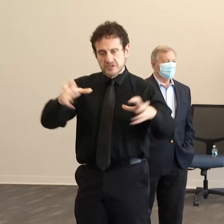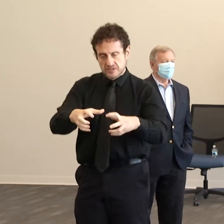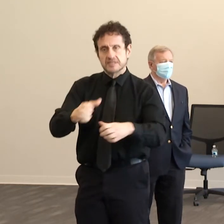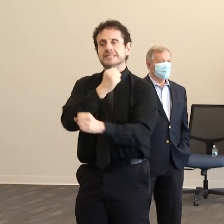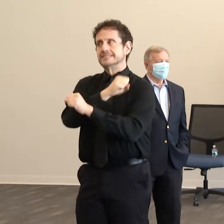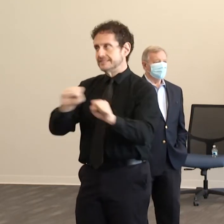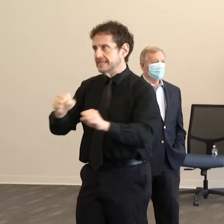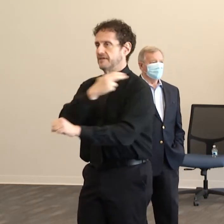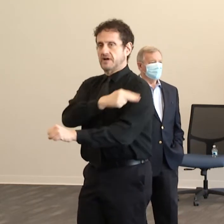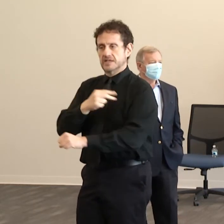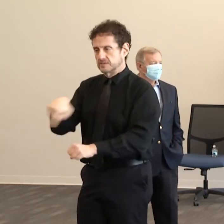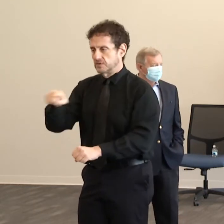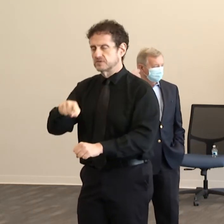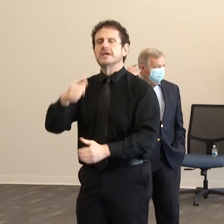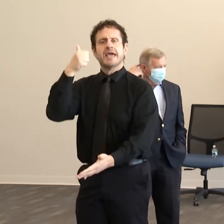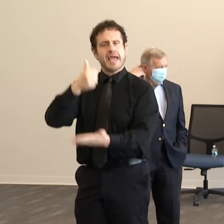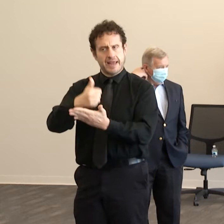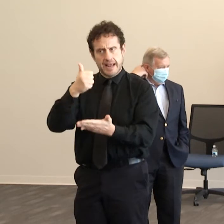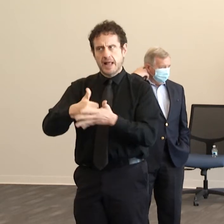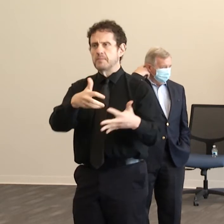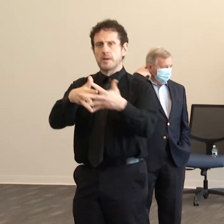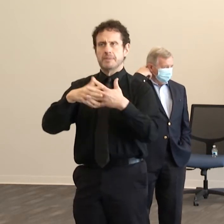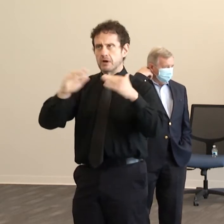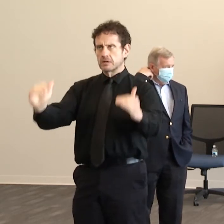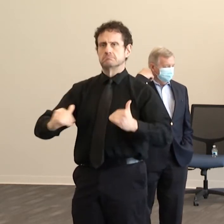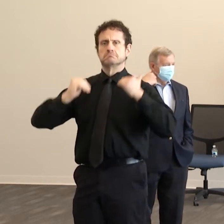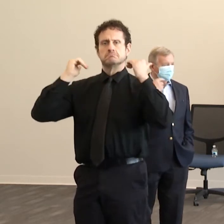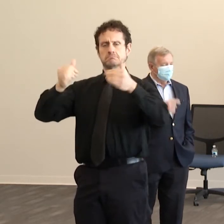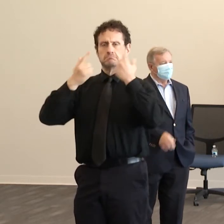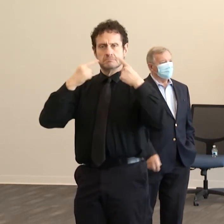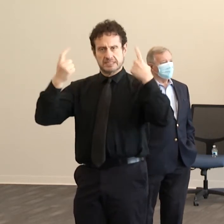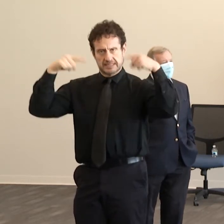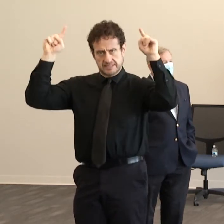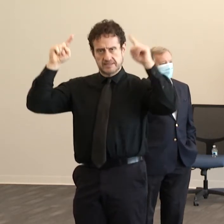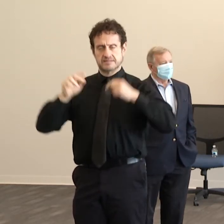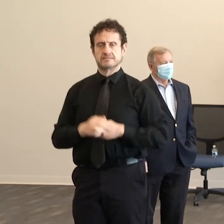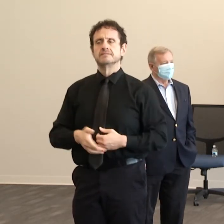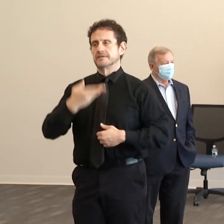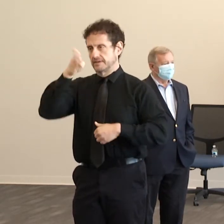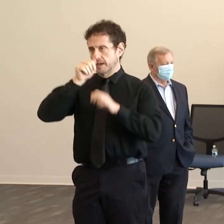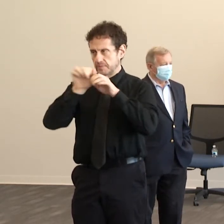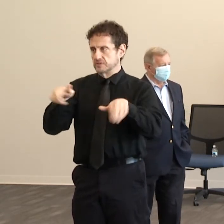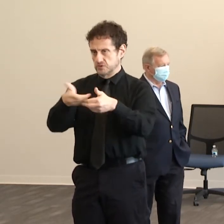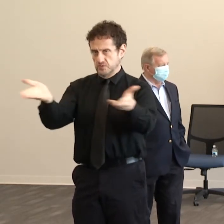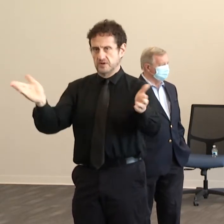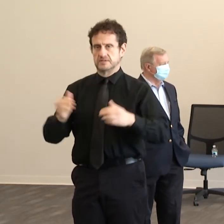hospitals, and helping take America to the next level where she should be. God bless you all.